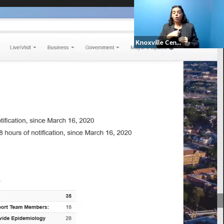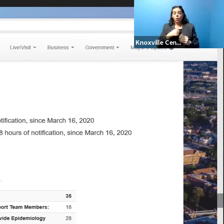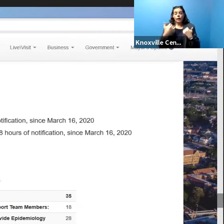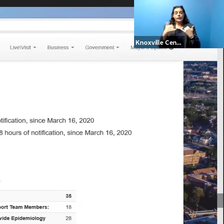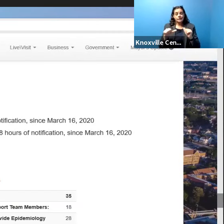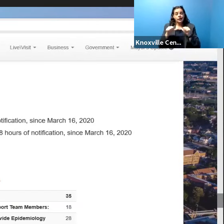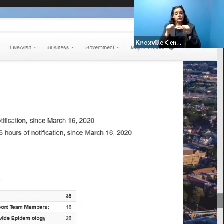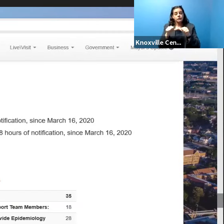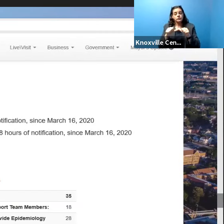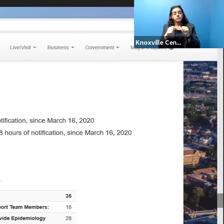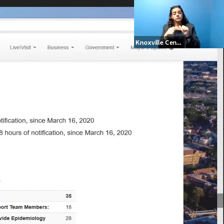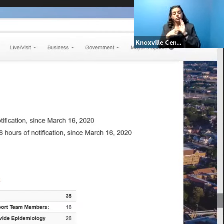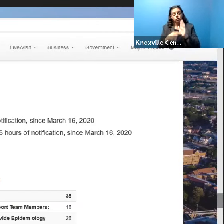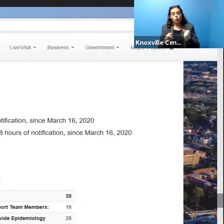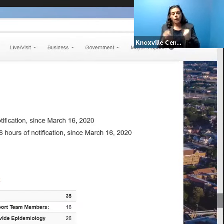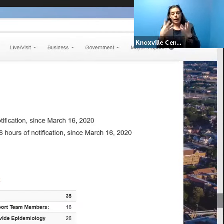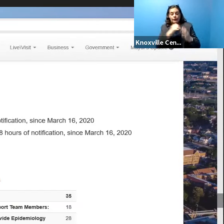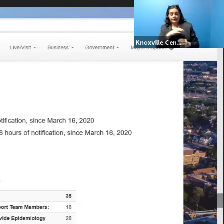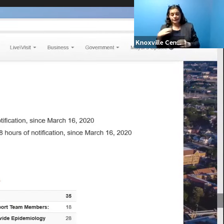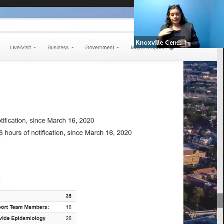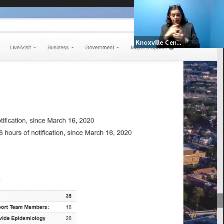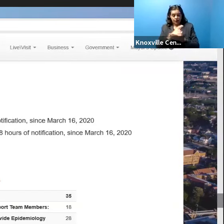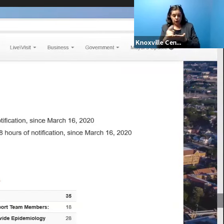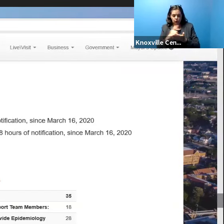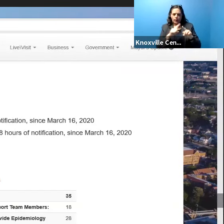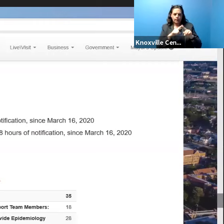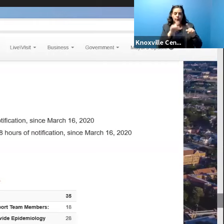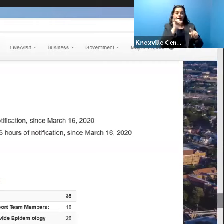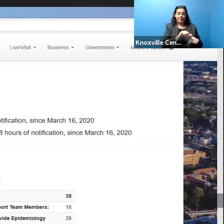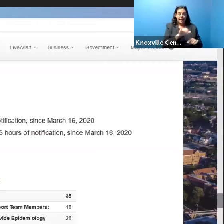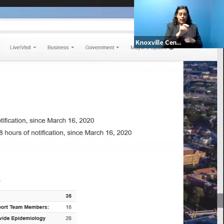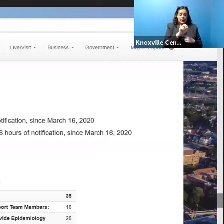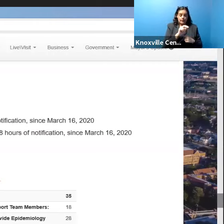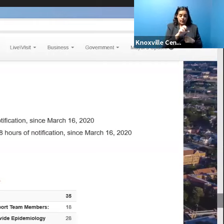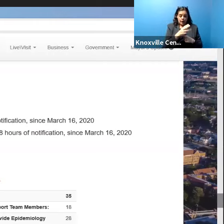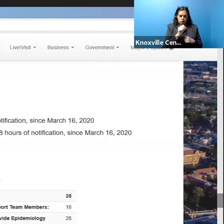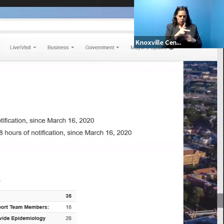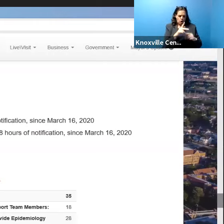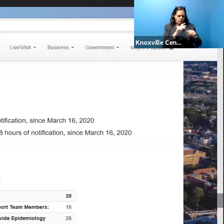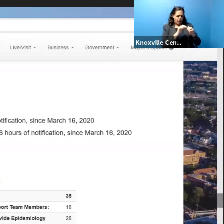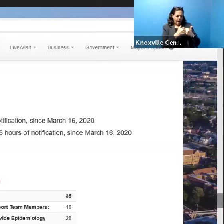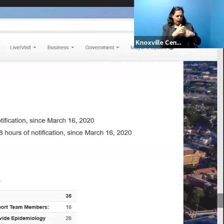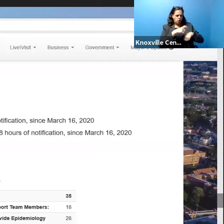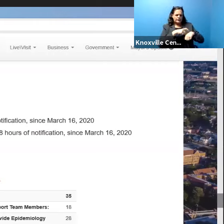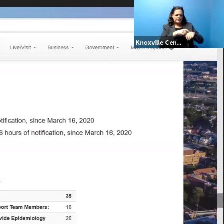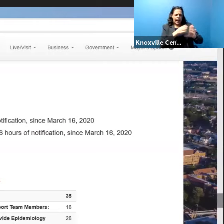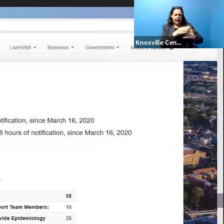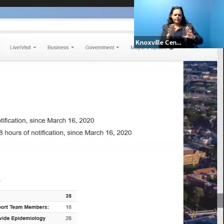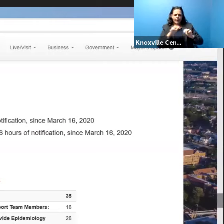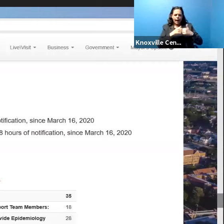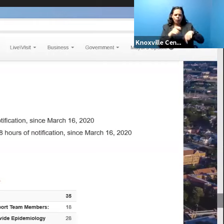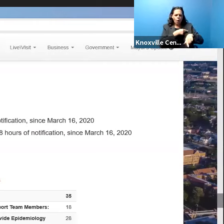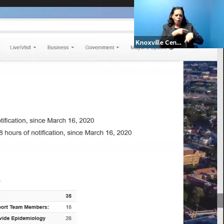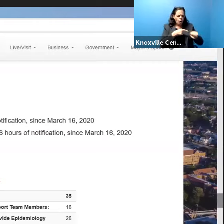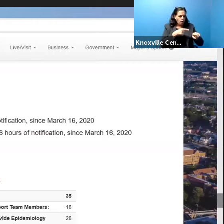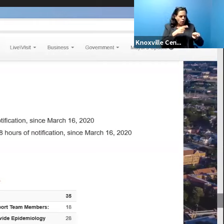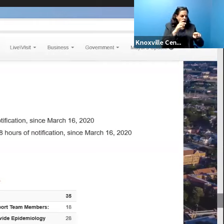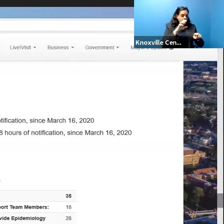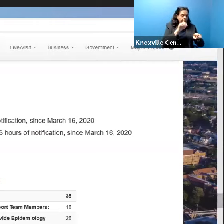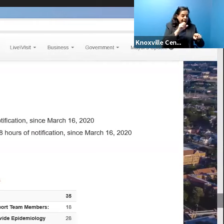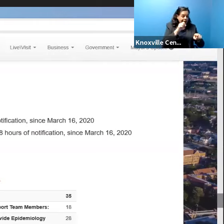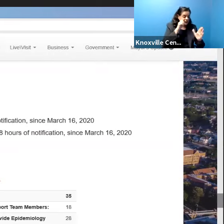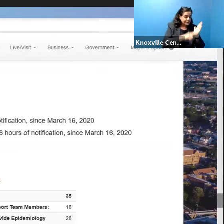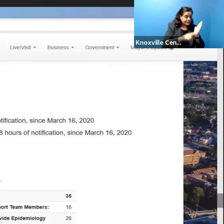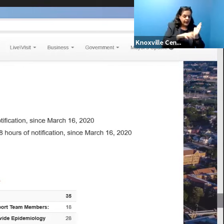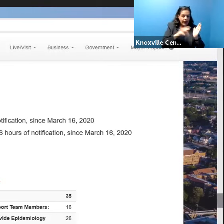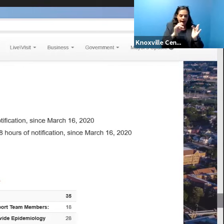we are now evaluating this benchmark based on the time it takes to initiate new case investigations and begin contact tracing. As